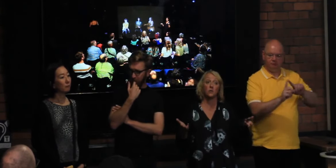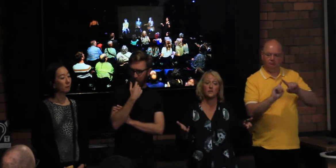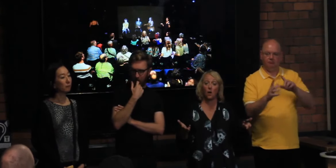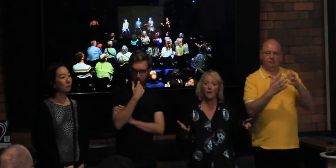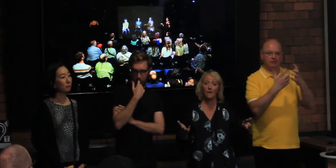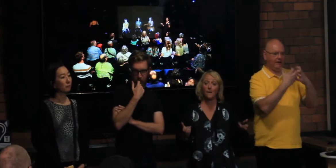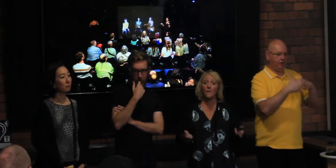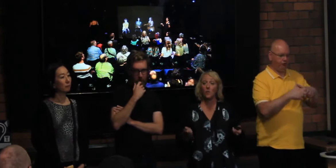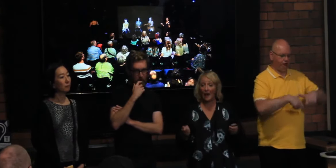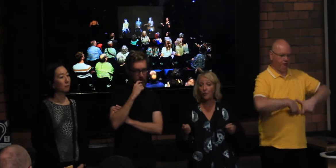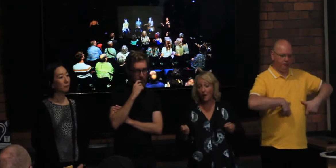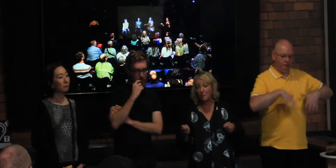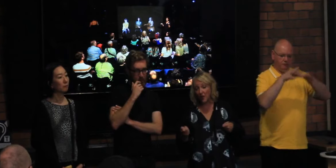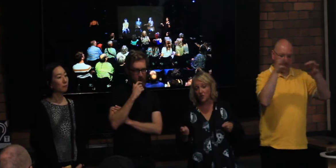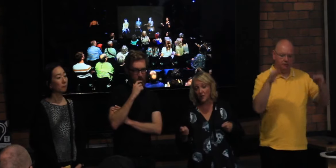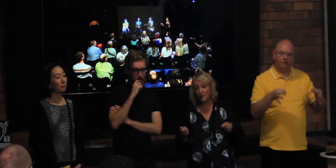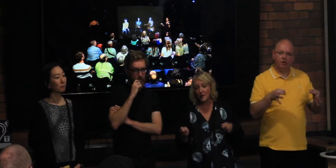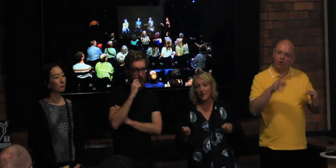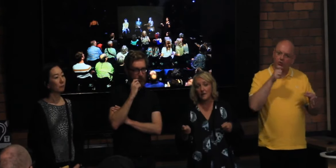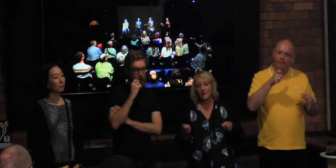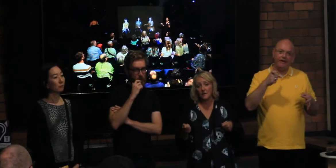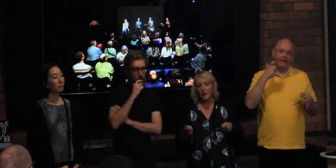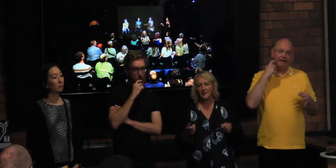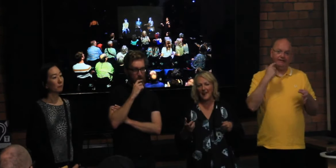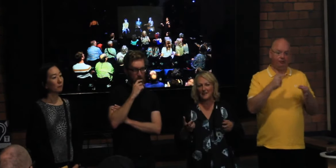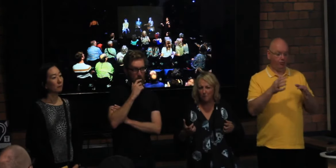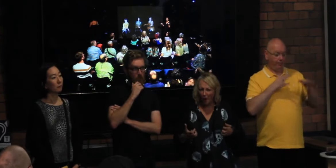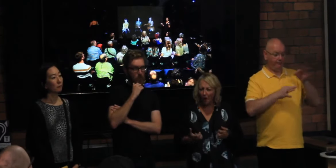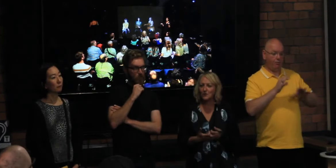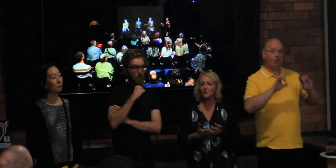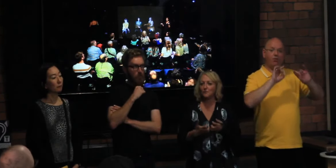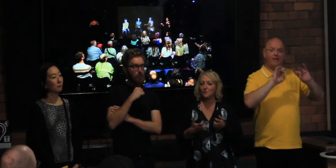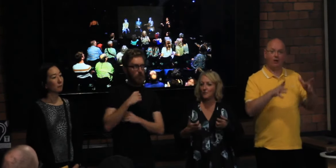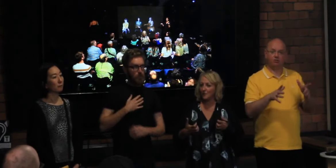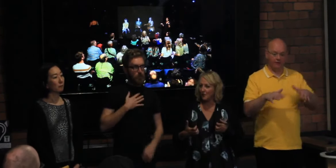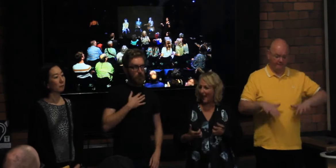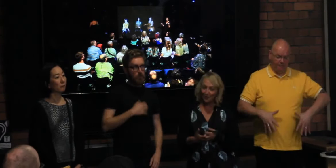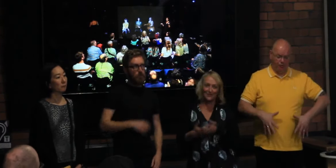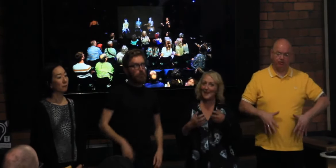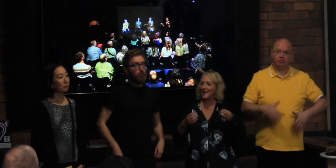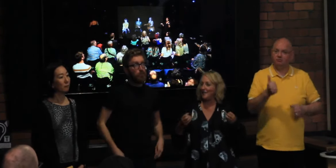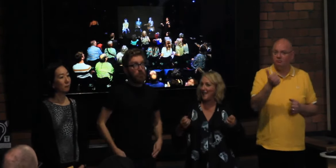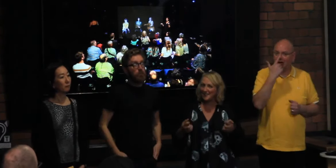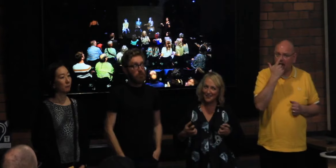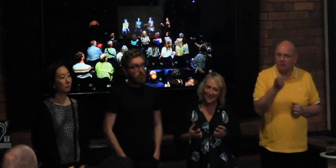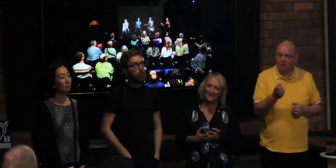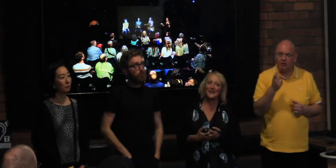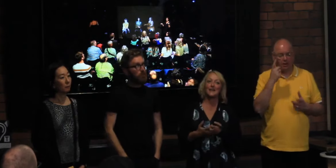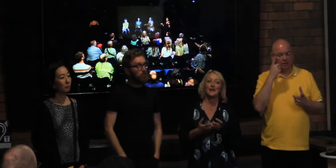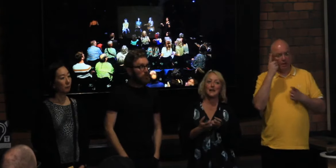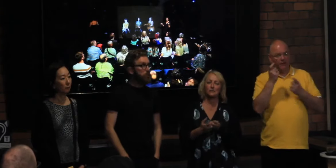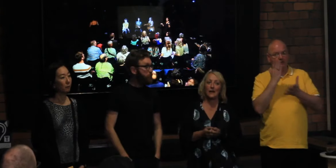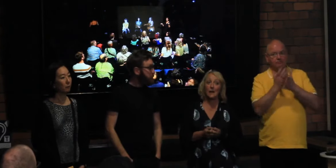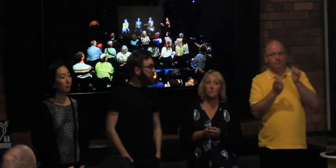show this work without the vibration, but it's part of the ethic and the